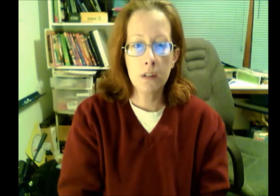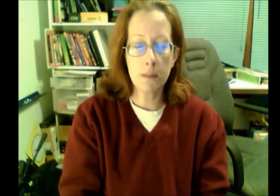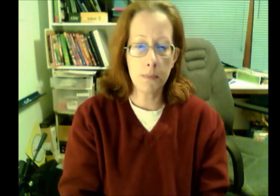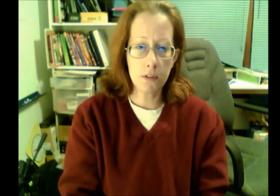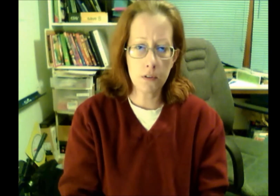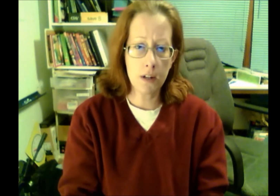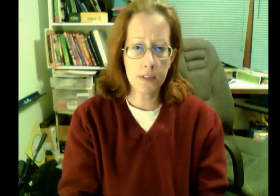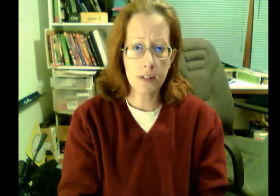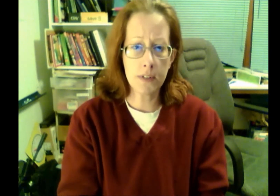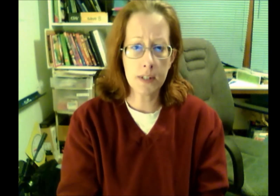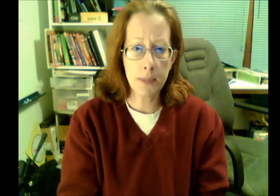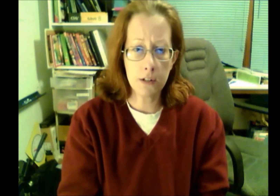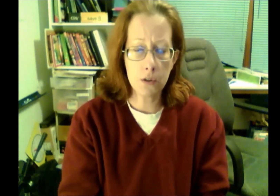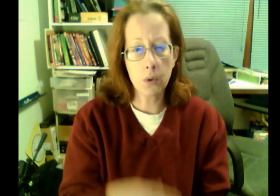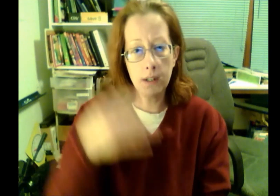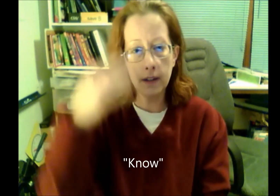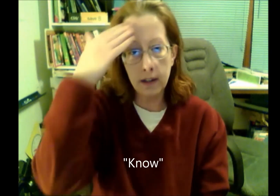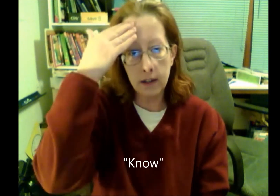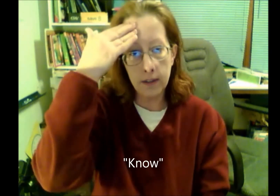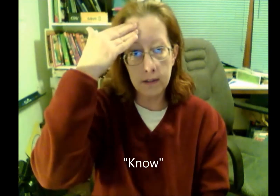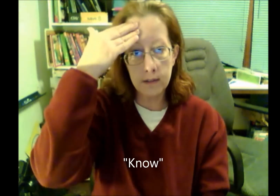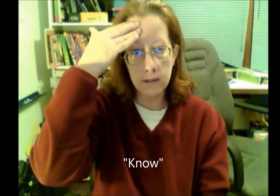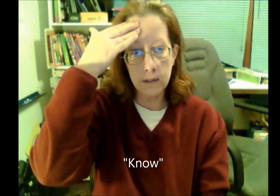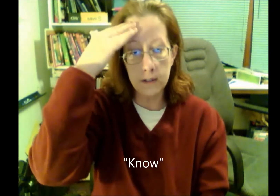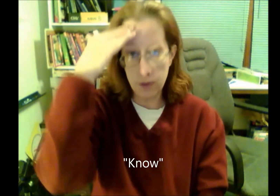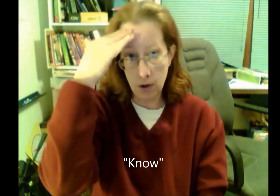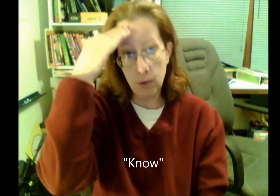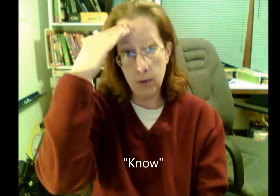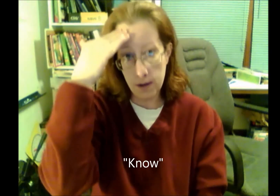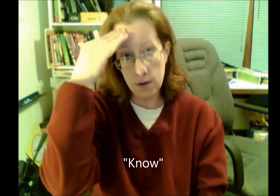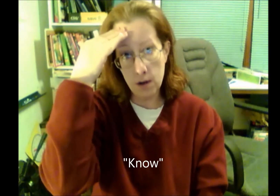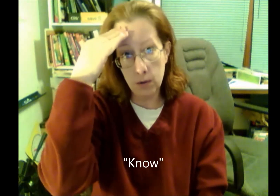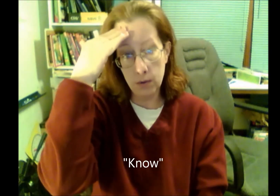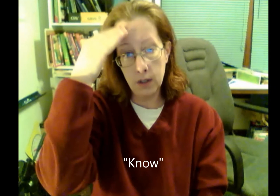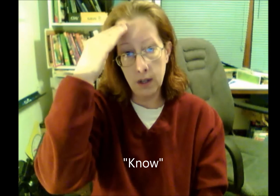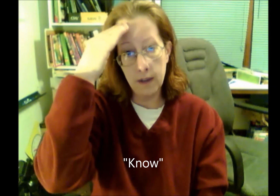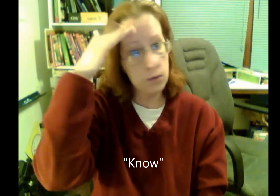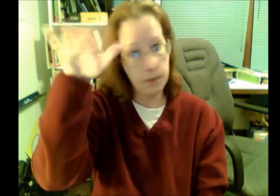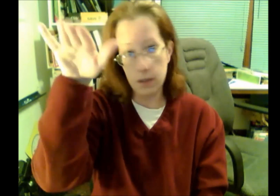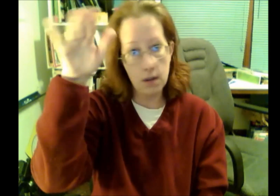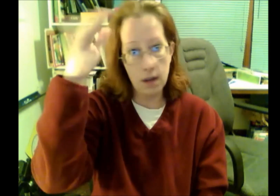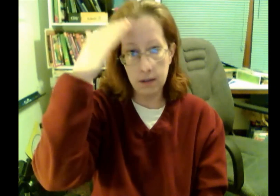Some things are kind of self-explanatory, like this is no, I know, and this would be I don't